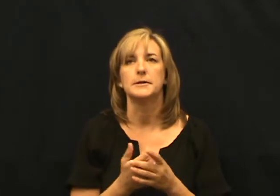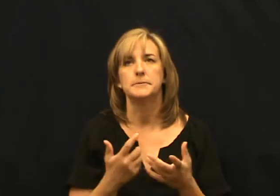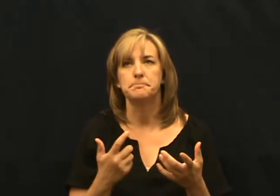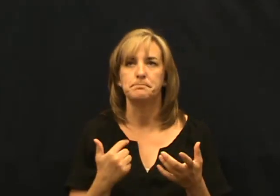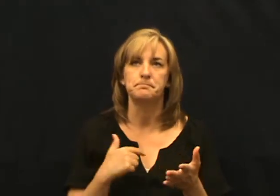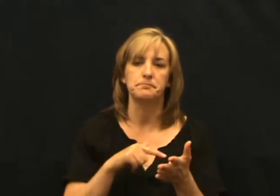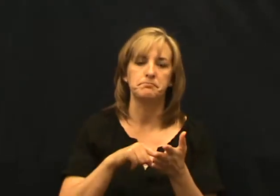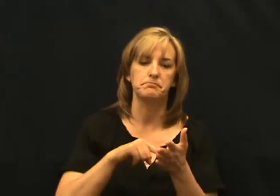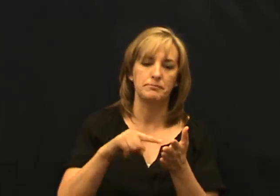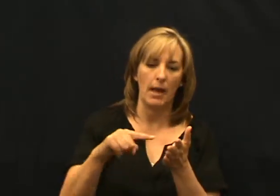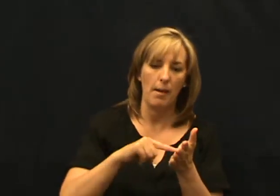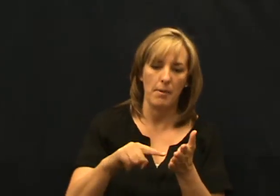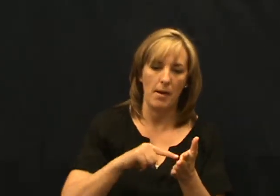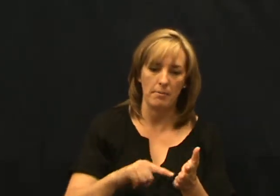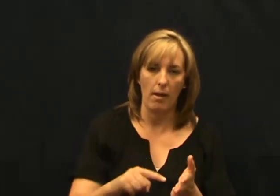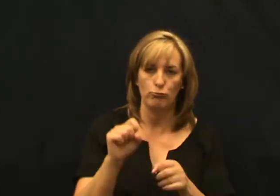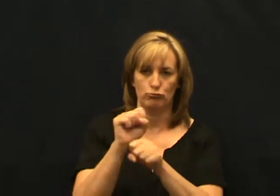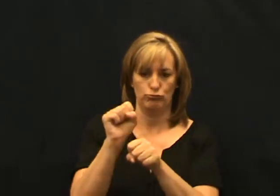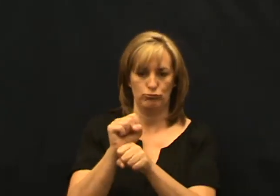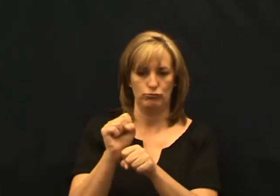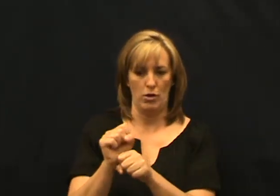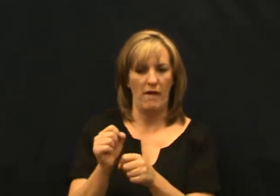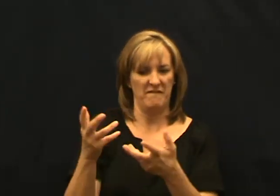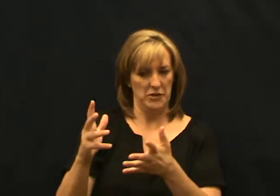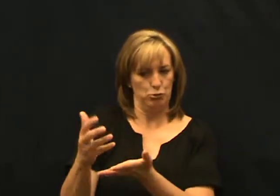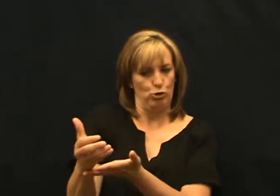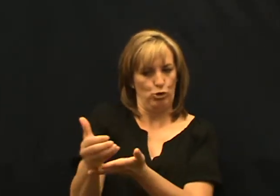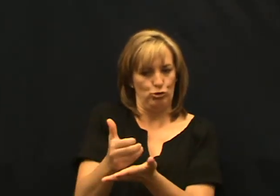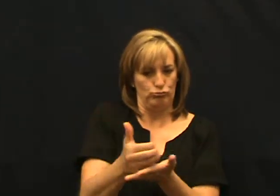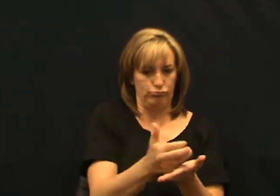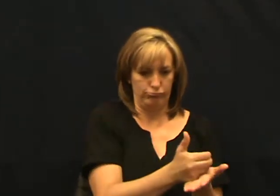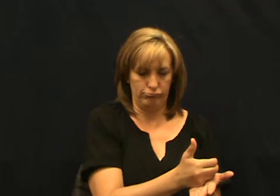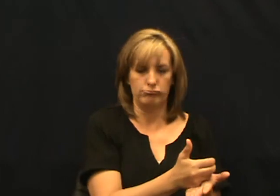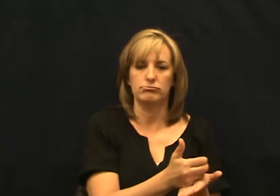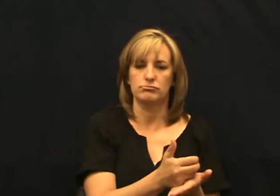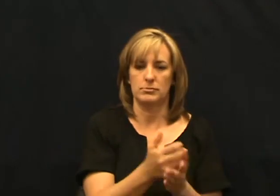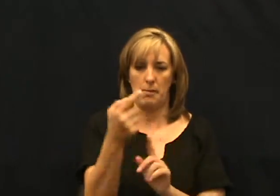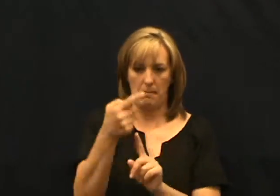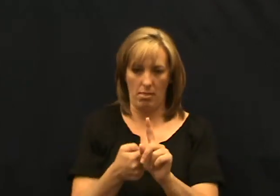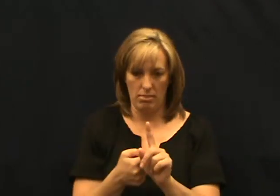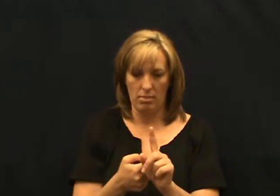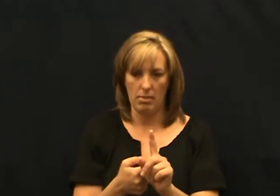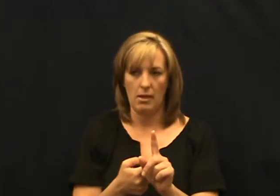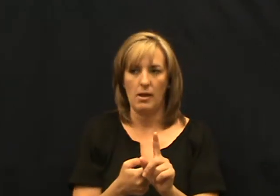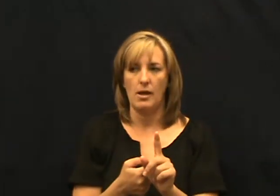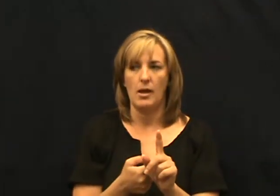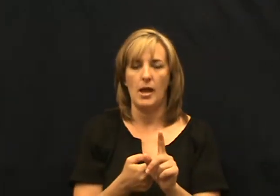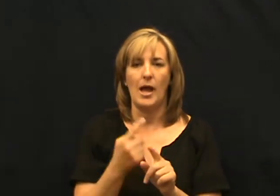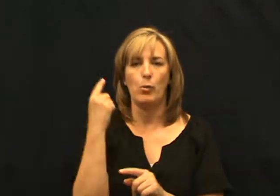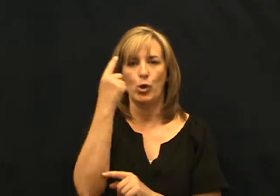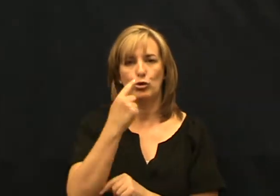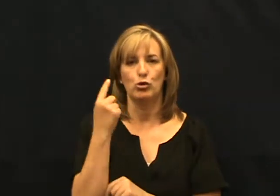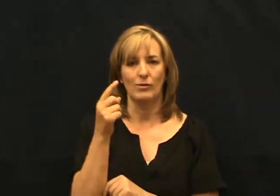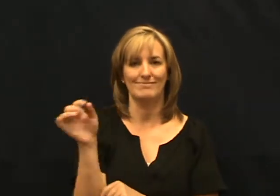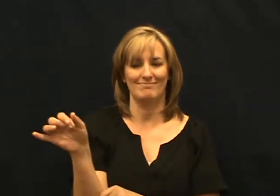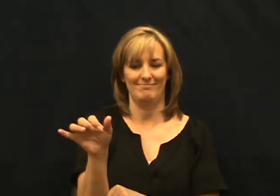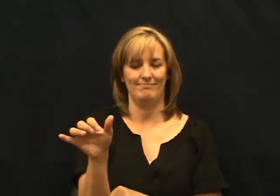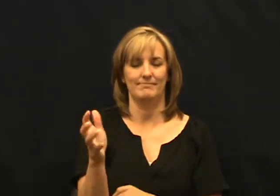that our employees have earned in the current month, it will go like this. What do we know is going to happen? We know we're going to pay